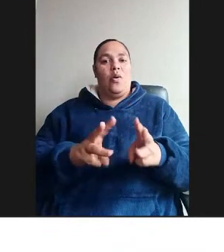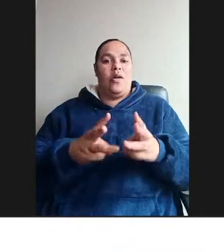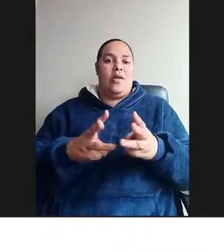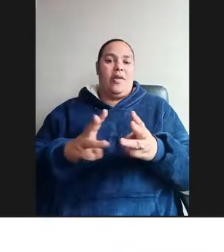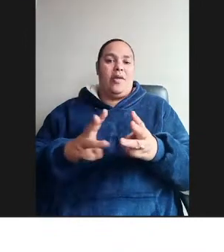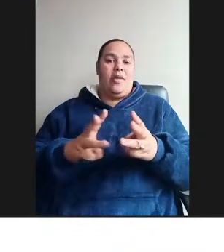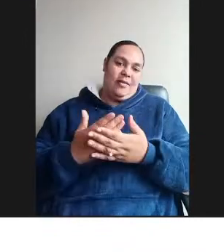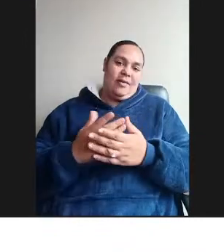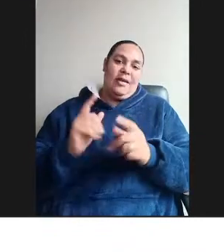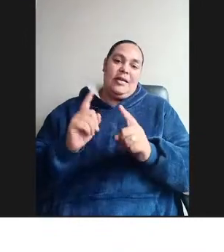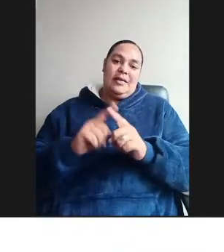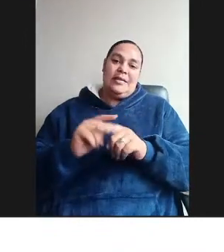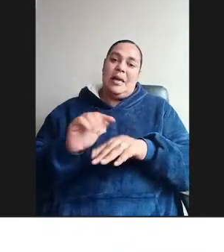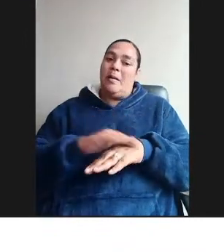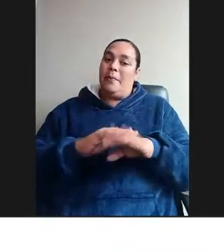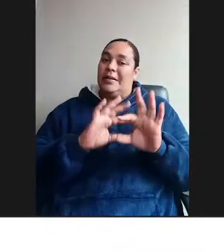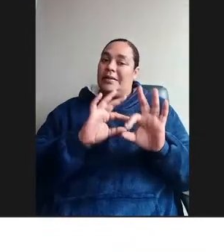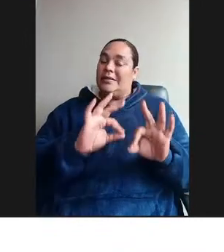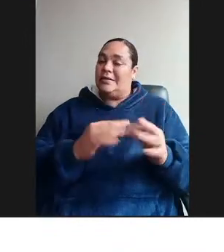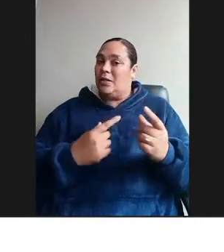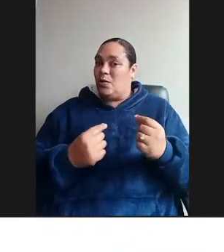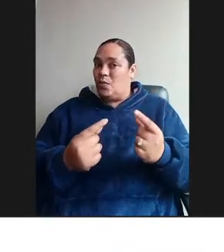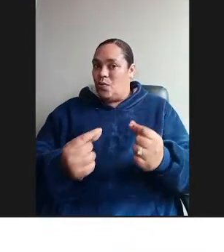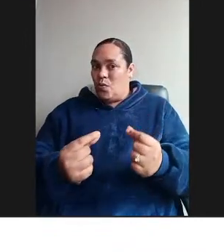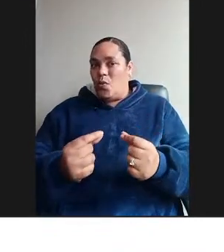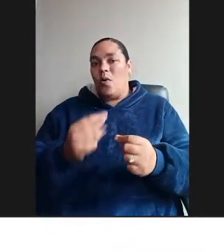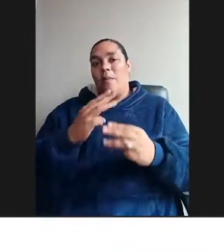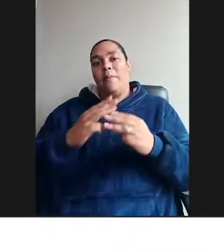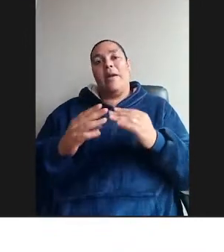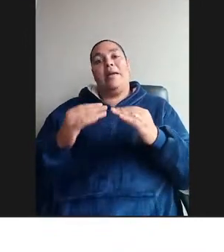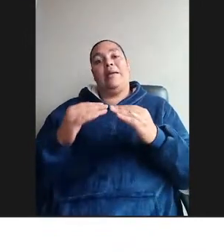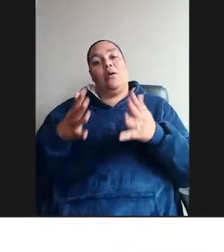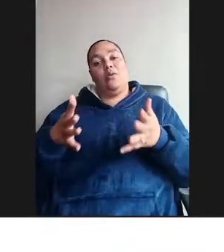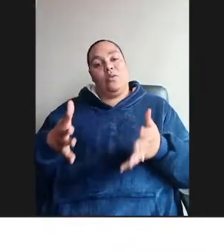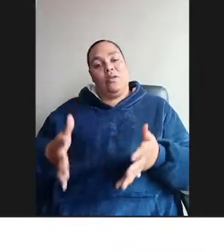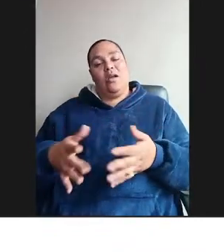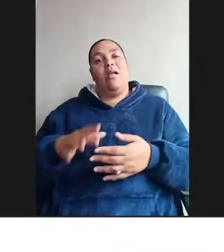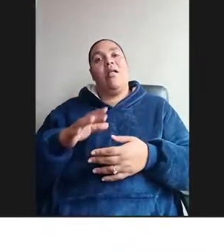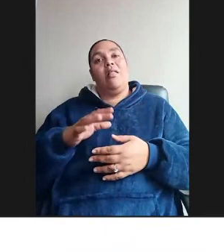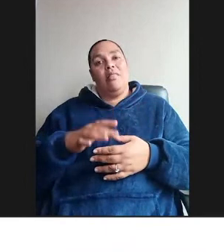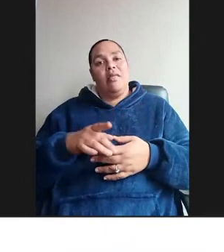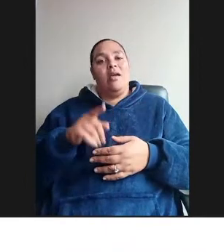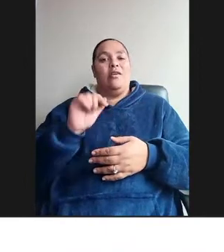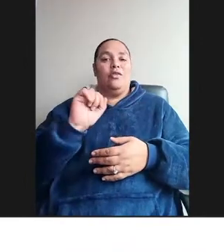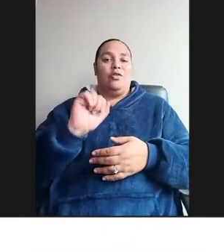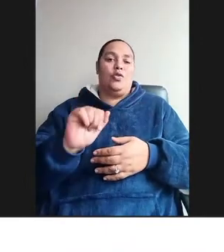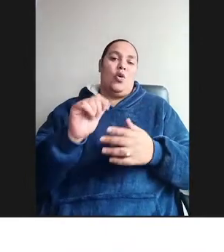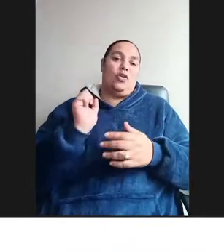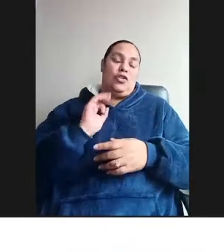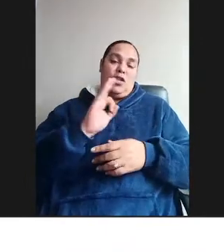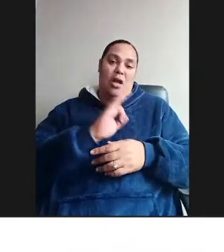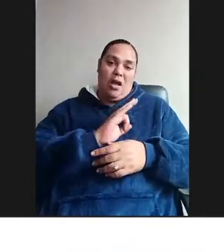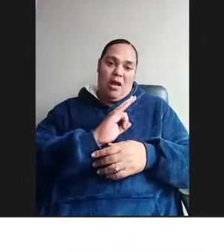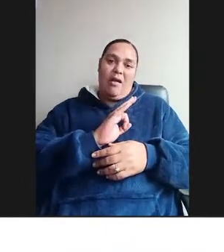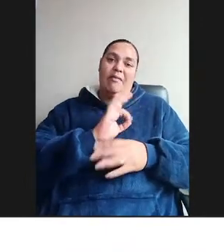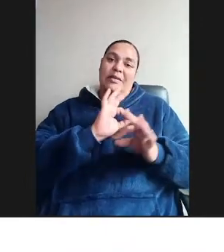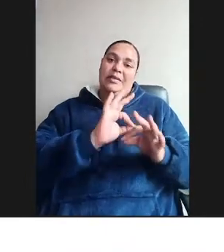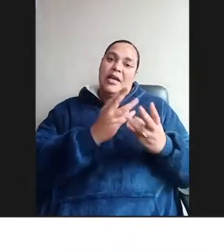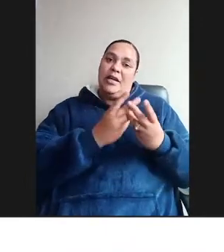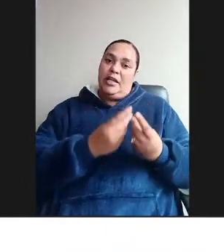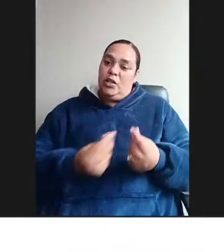based on those undertakings made in the House, then the plenary staff will take those as a resolution of the House